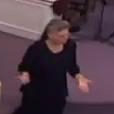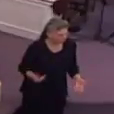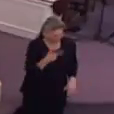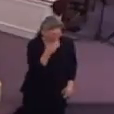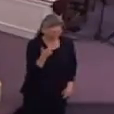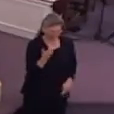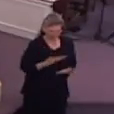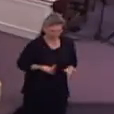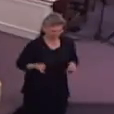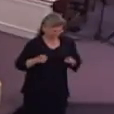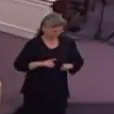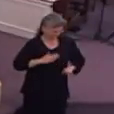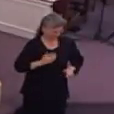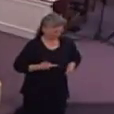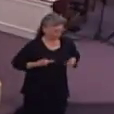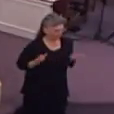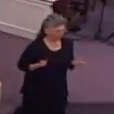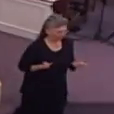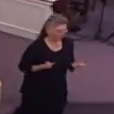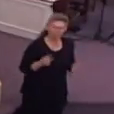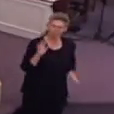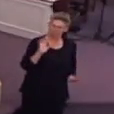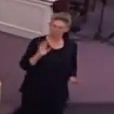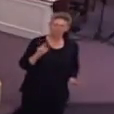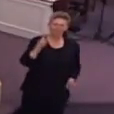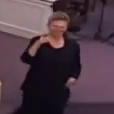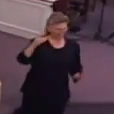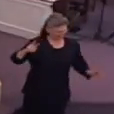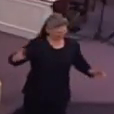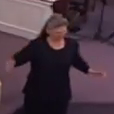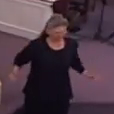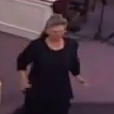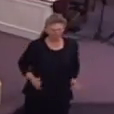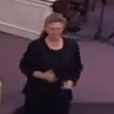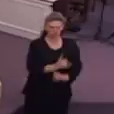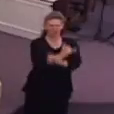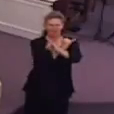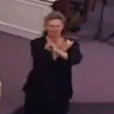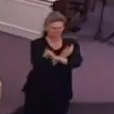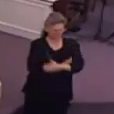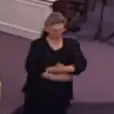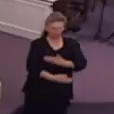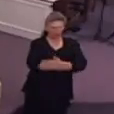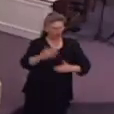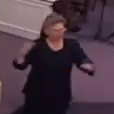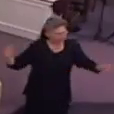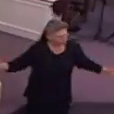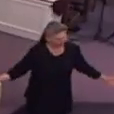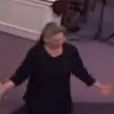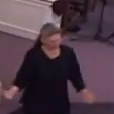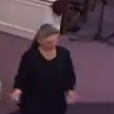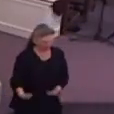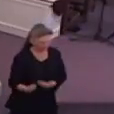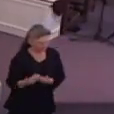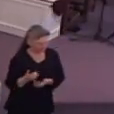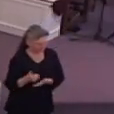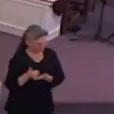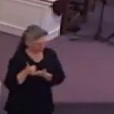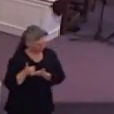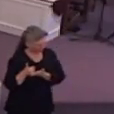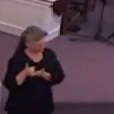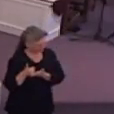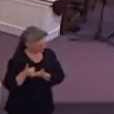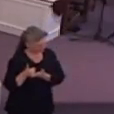of something that happens in our life, but He has everlasting arms to embrace us and to help us in the time of